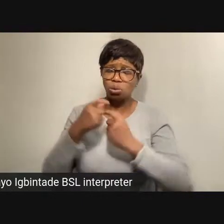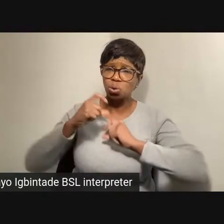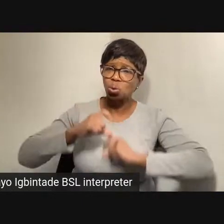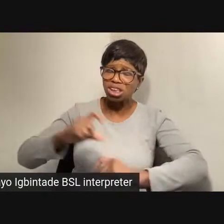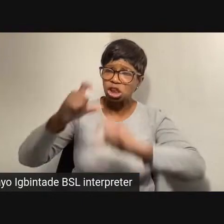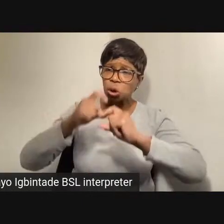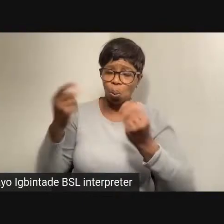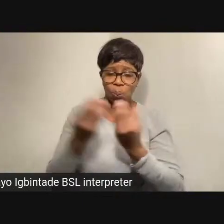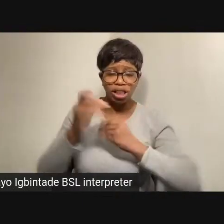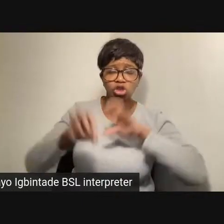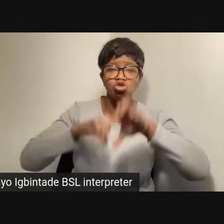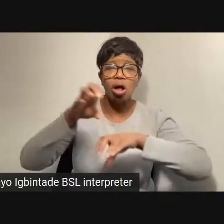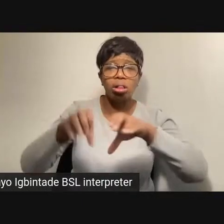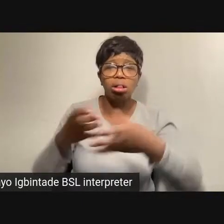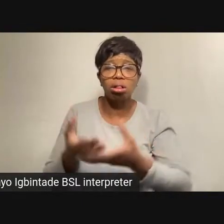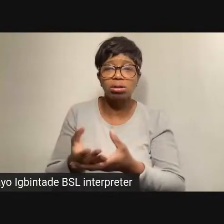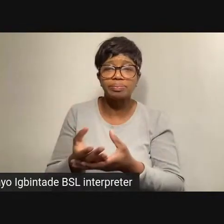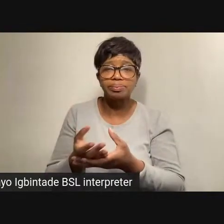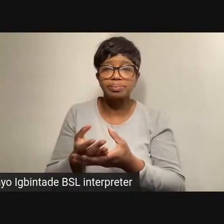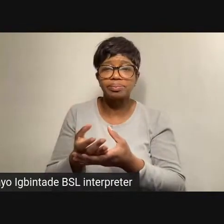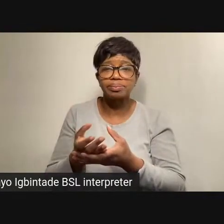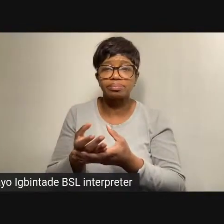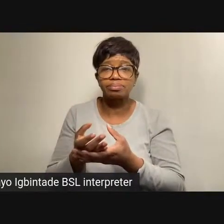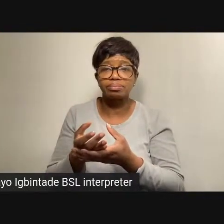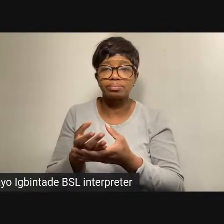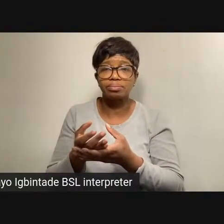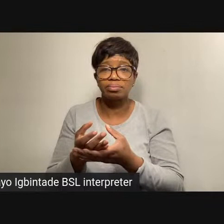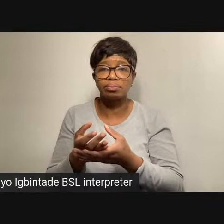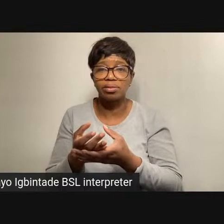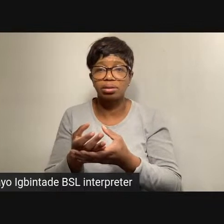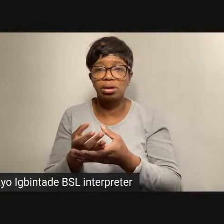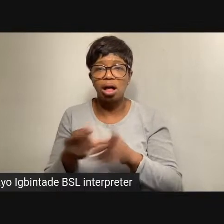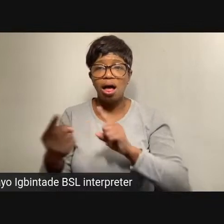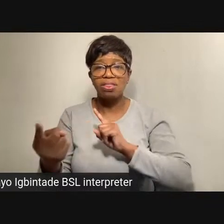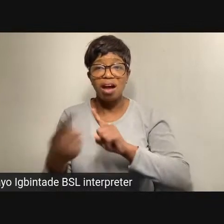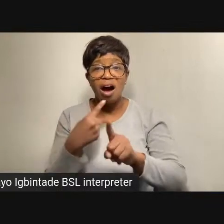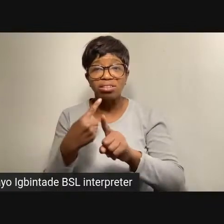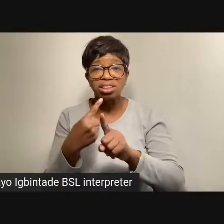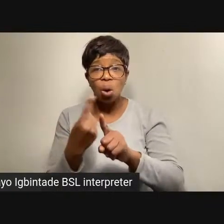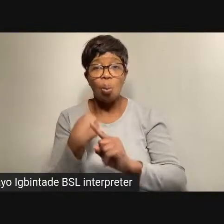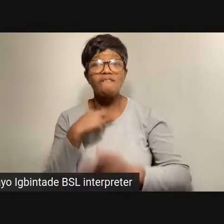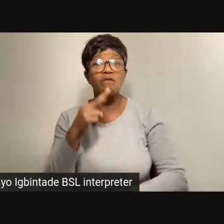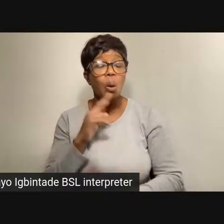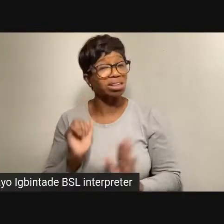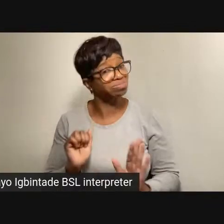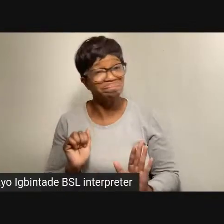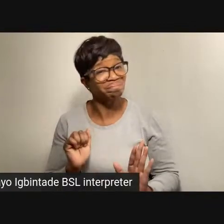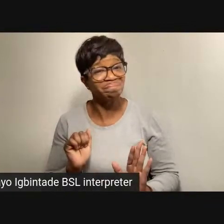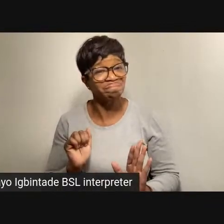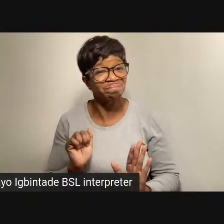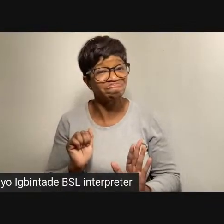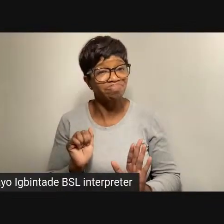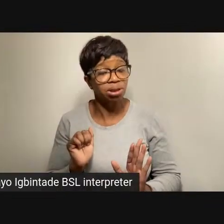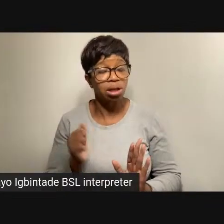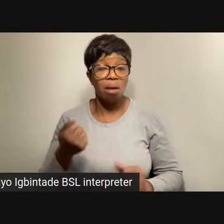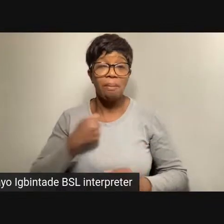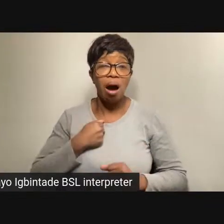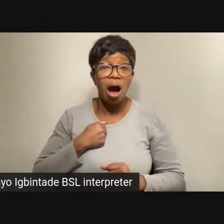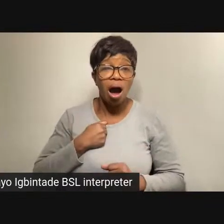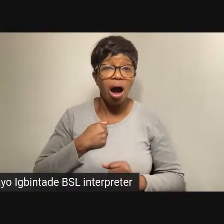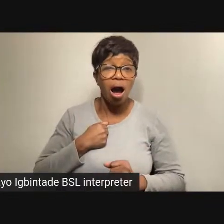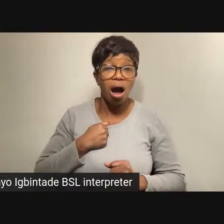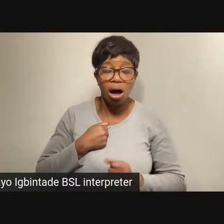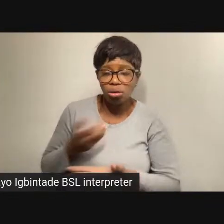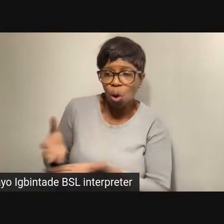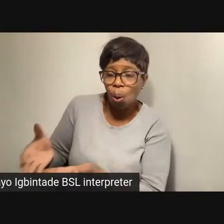struggle. The answer cannot be provided by one voice alone, but in our collective and our